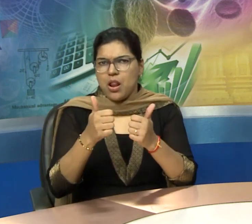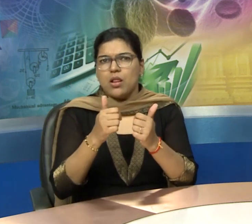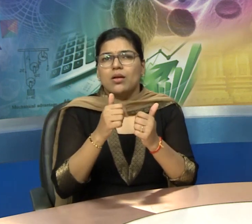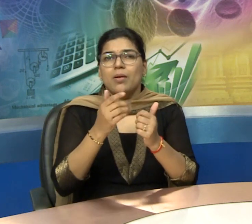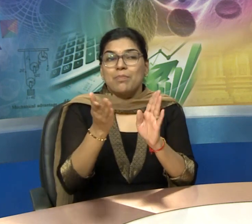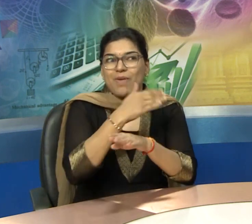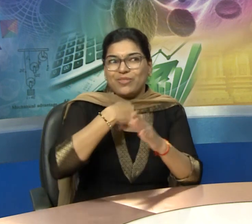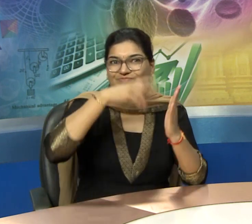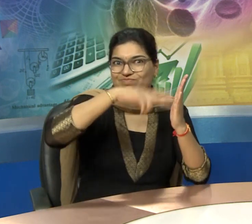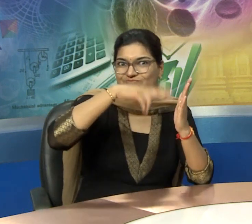education